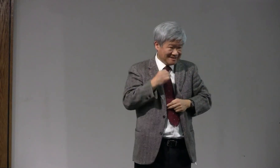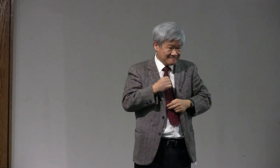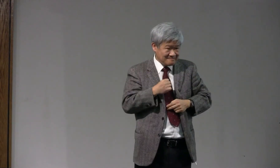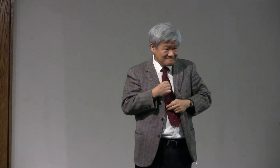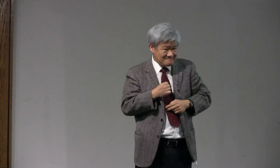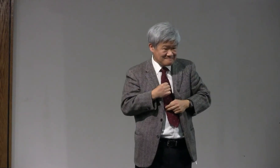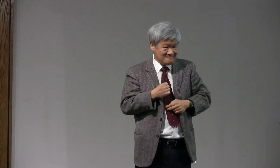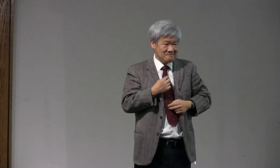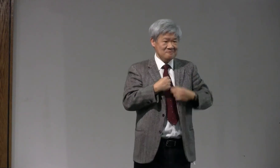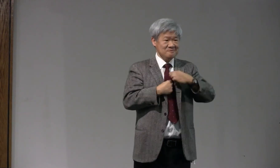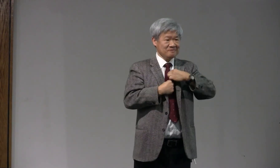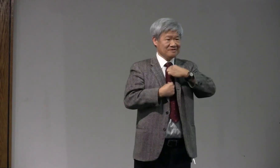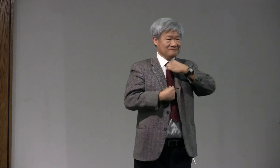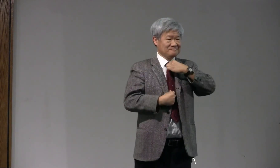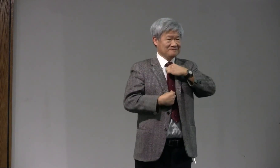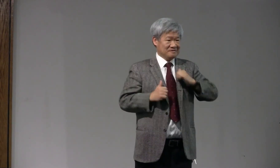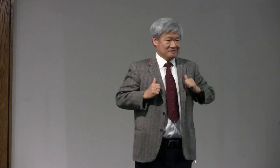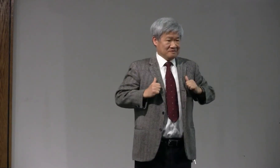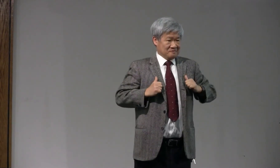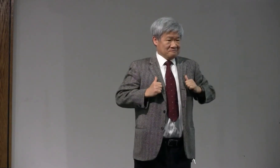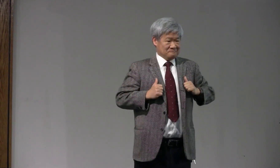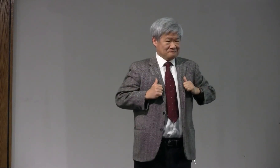you may have met some